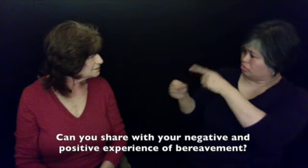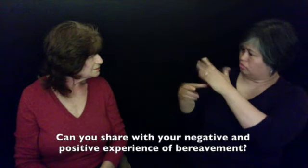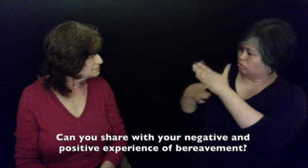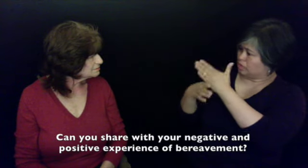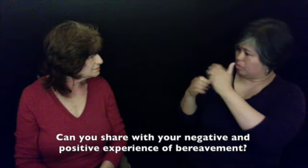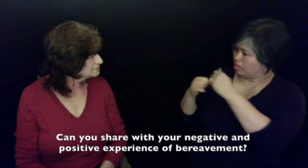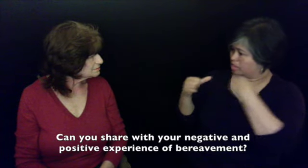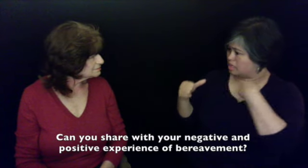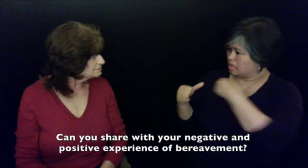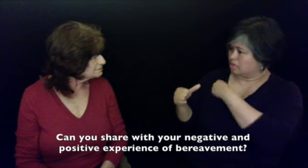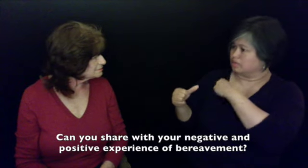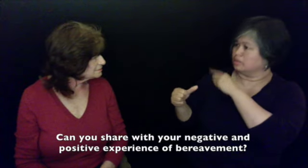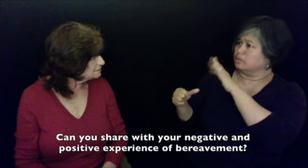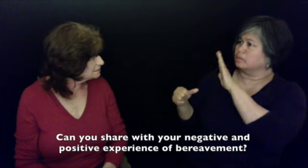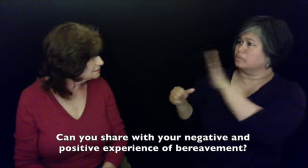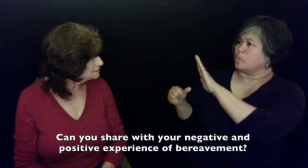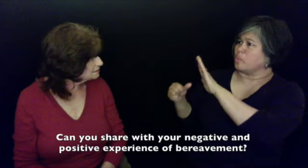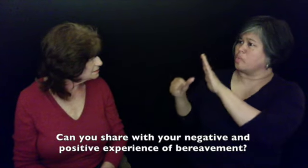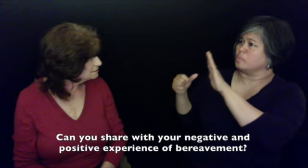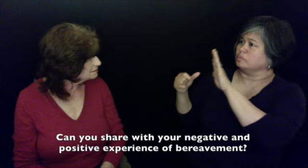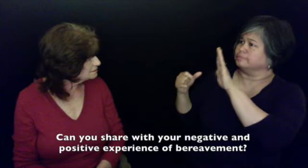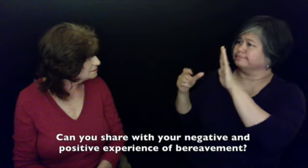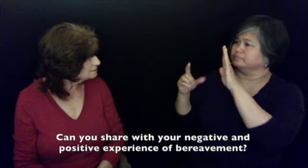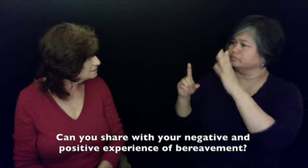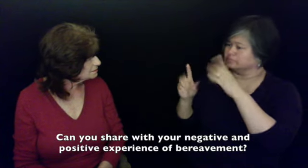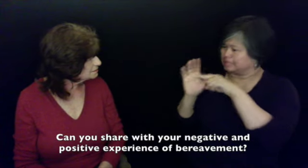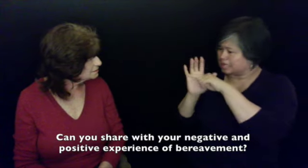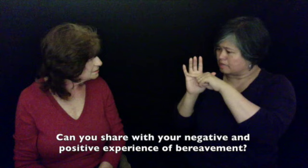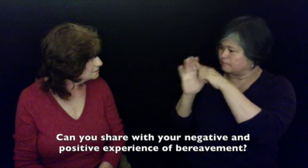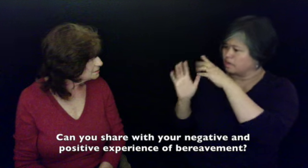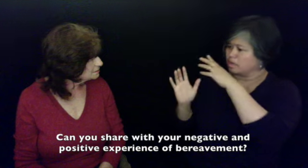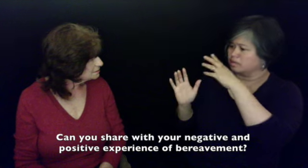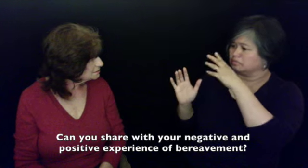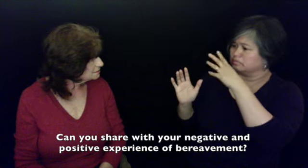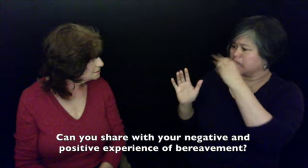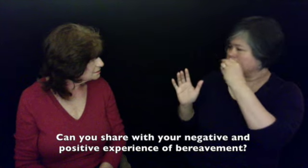Can you share with us your negative and positive experiences of bereavement?